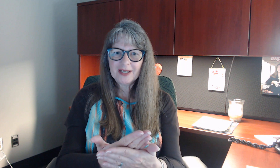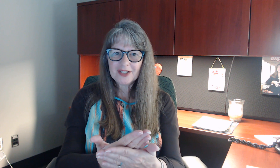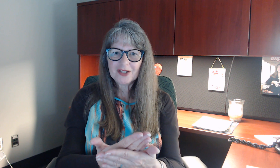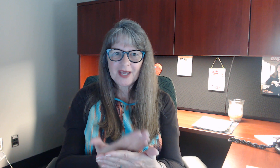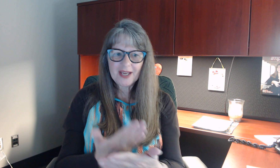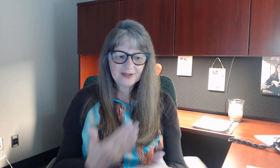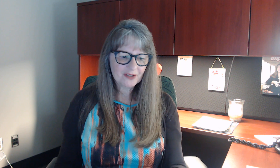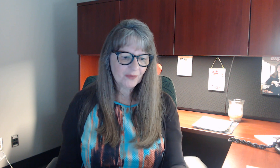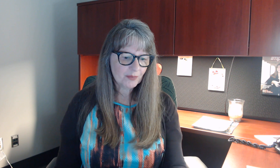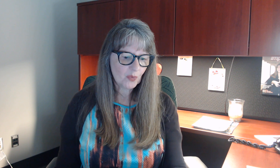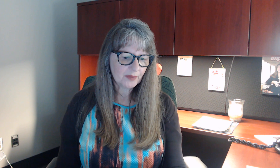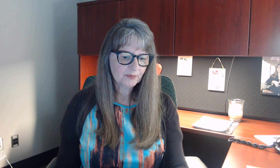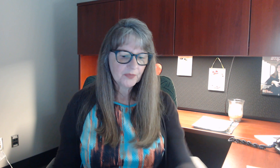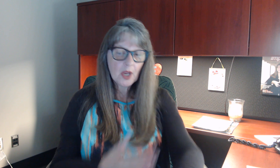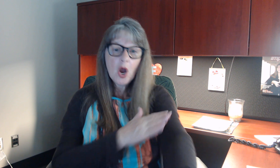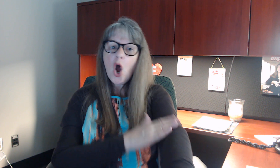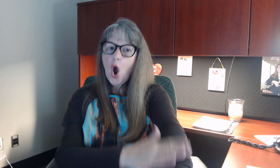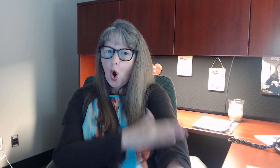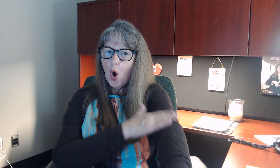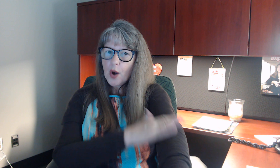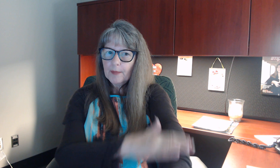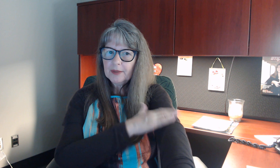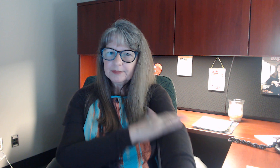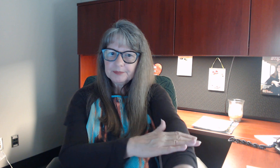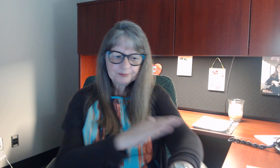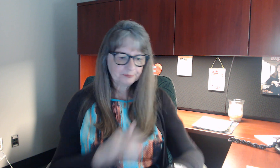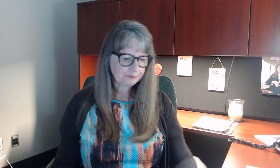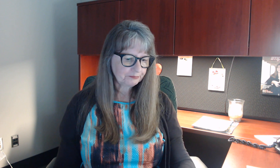touch that for born. Arm.